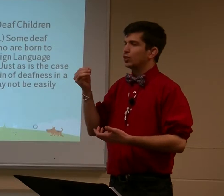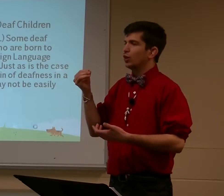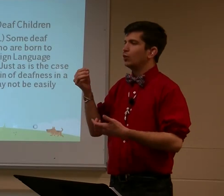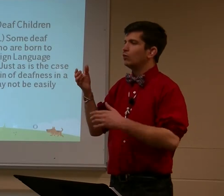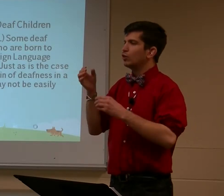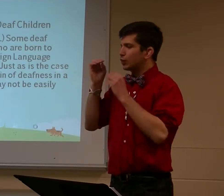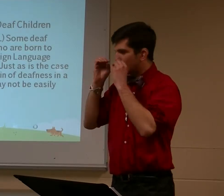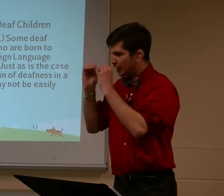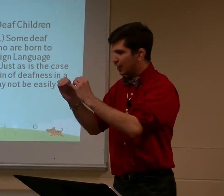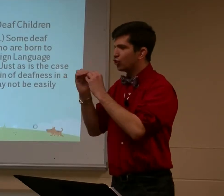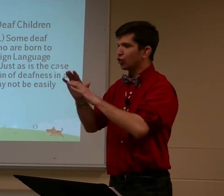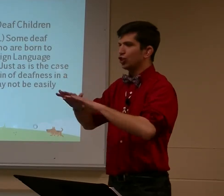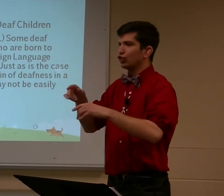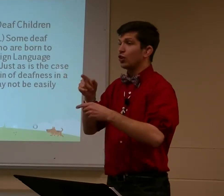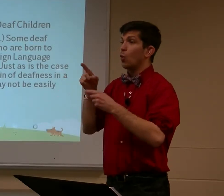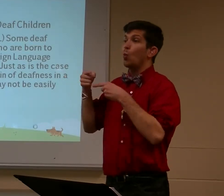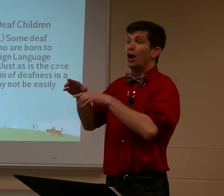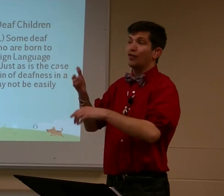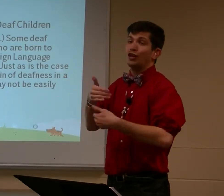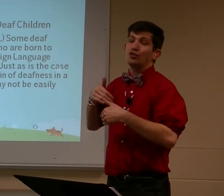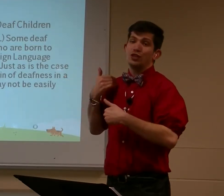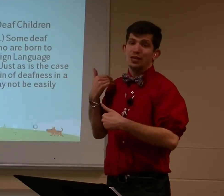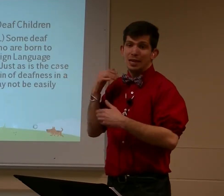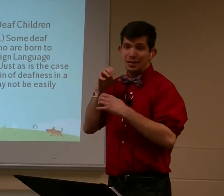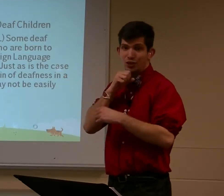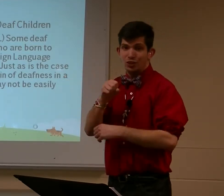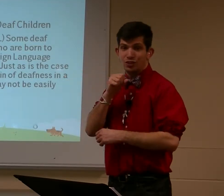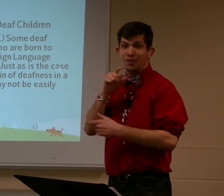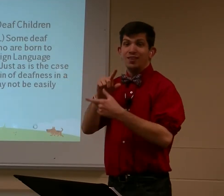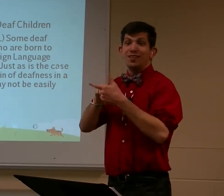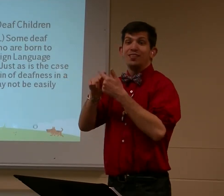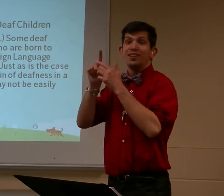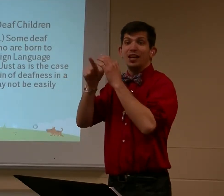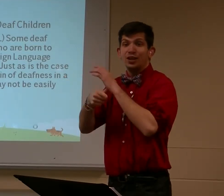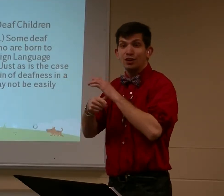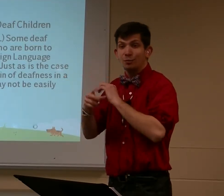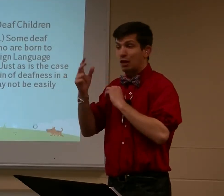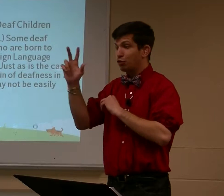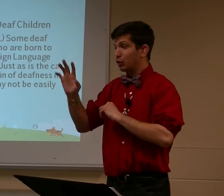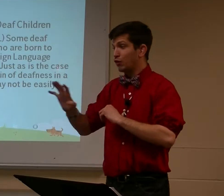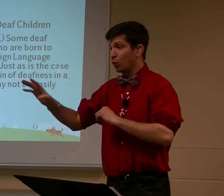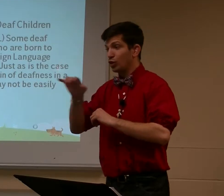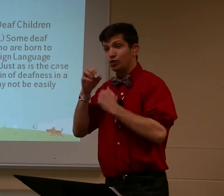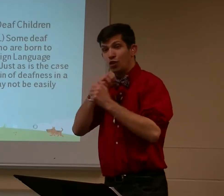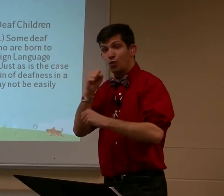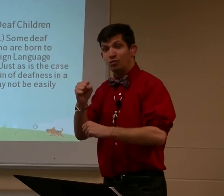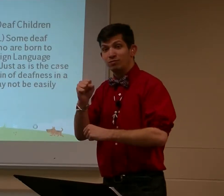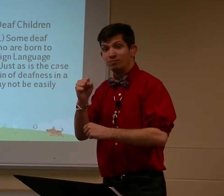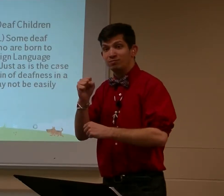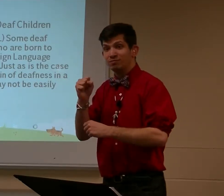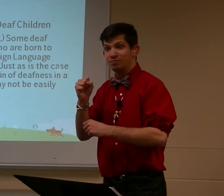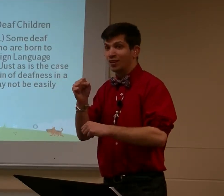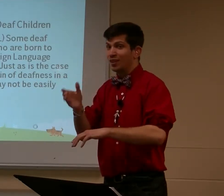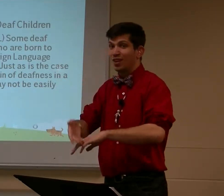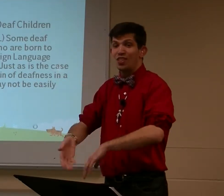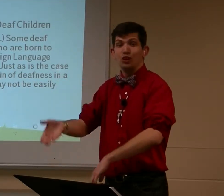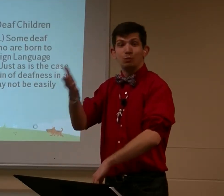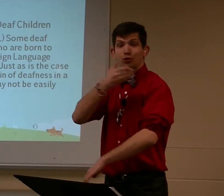So you got to teach the children while they're at the young age. Then later, about 3 or 4 years old, they'll improve